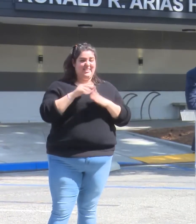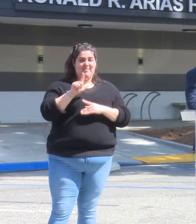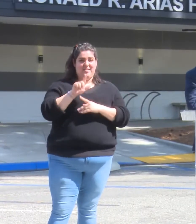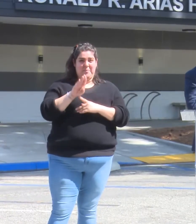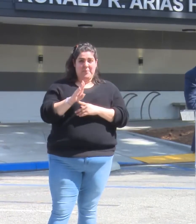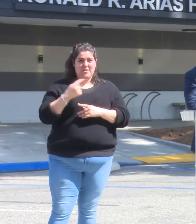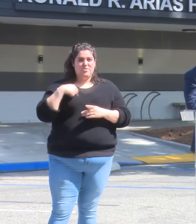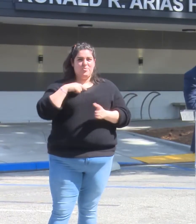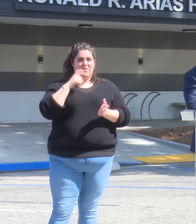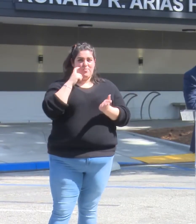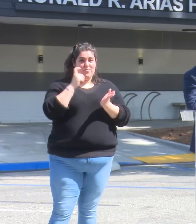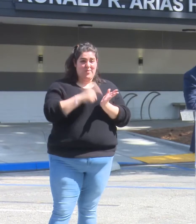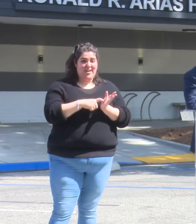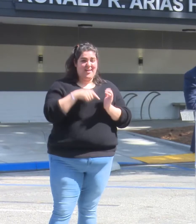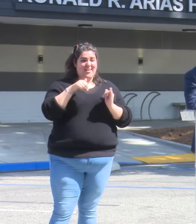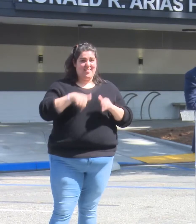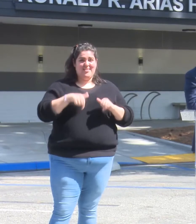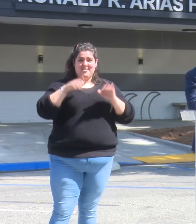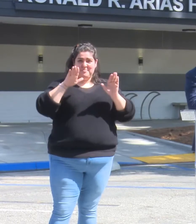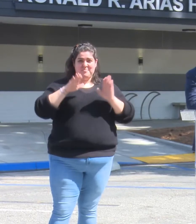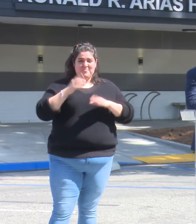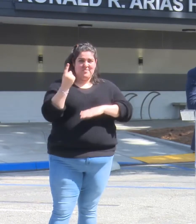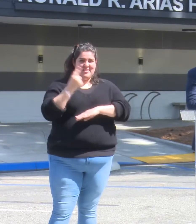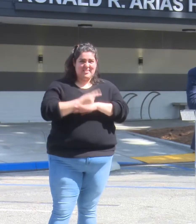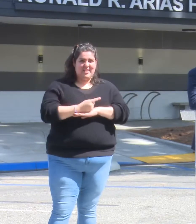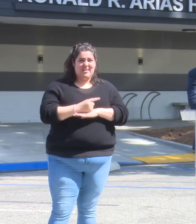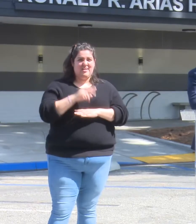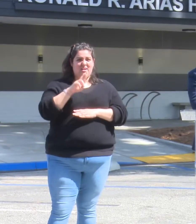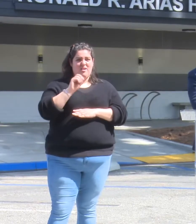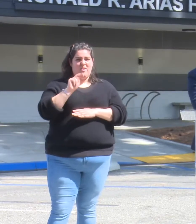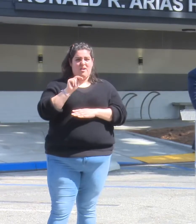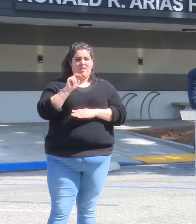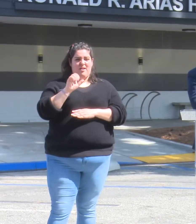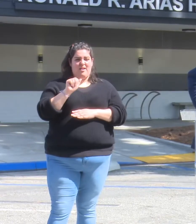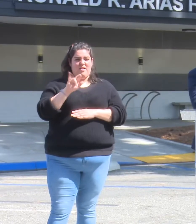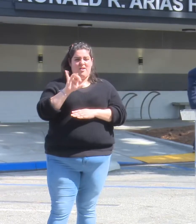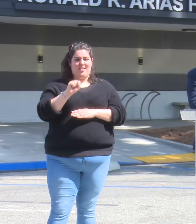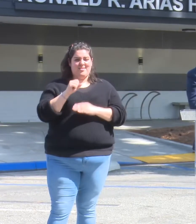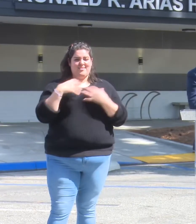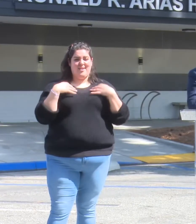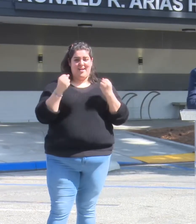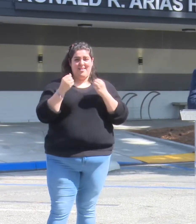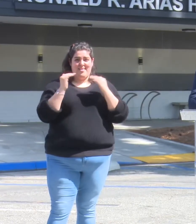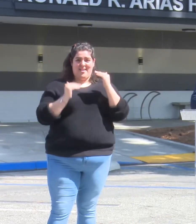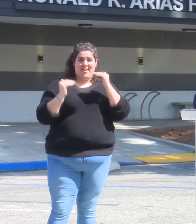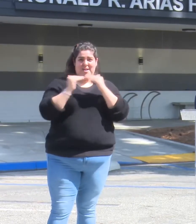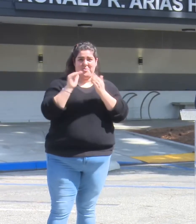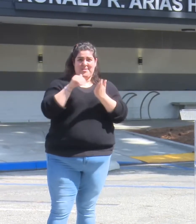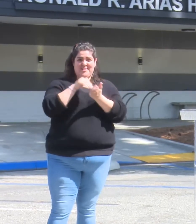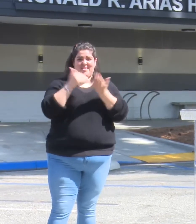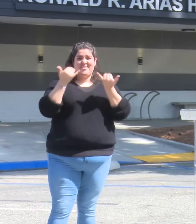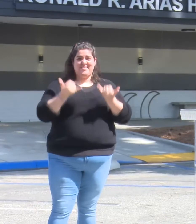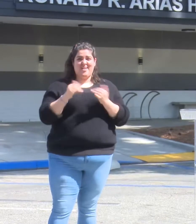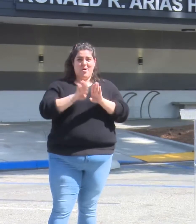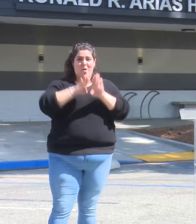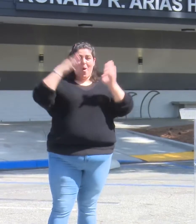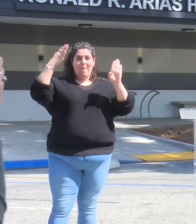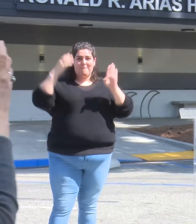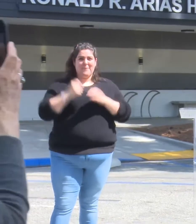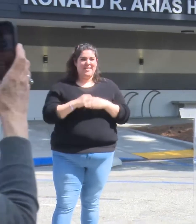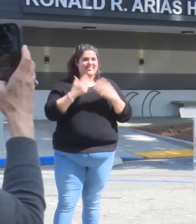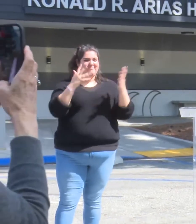we recognize this momentous date. The Ron Arias Health Equity Center is now open. Thank you, man.